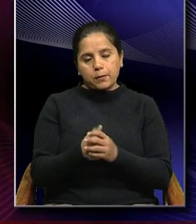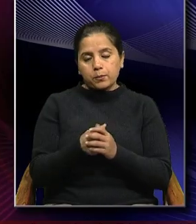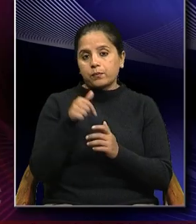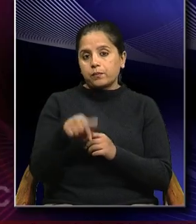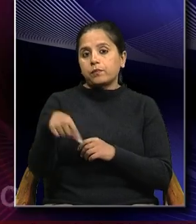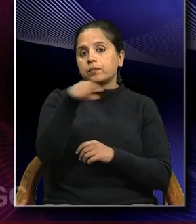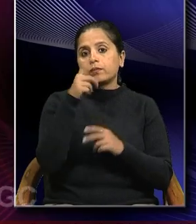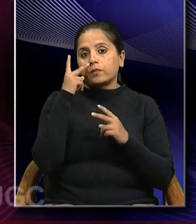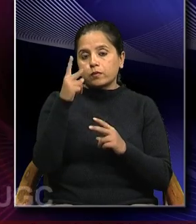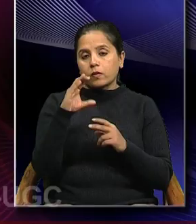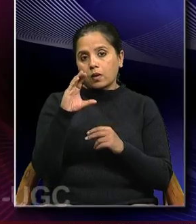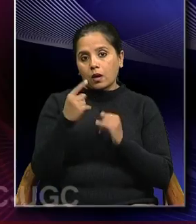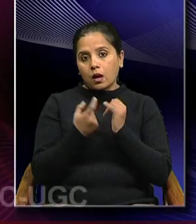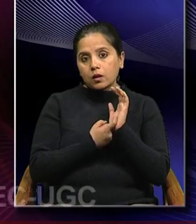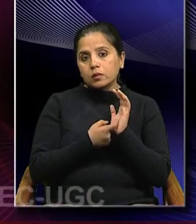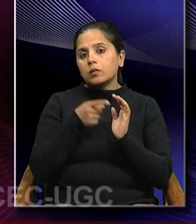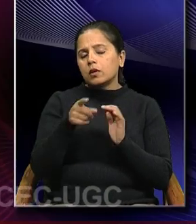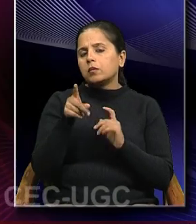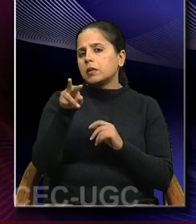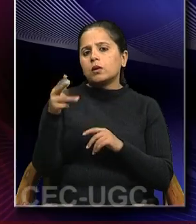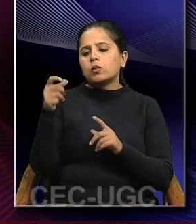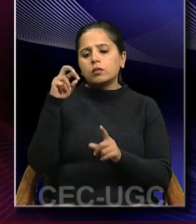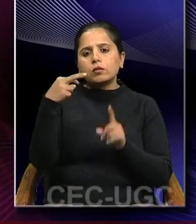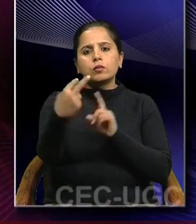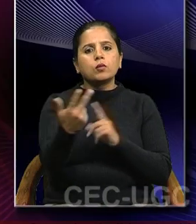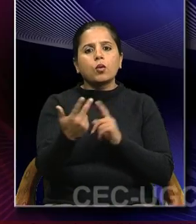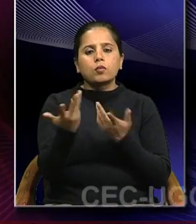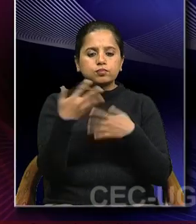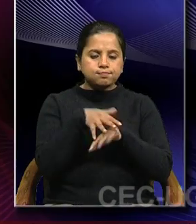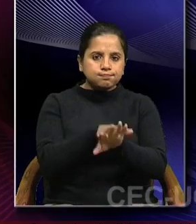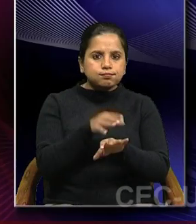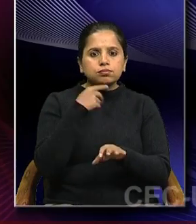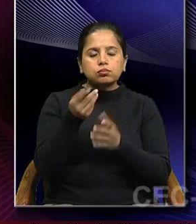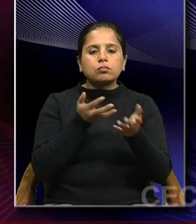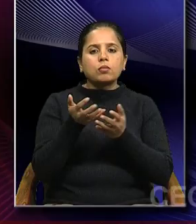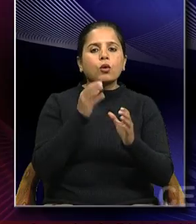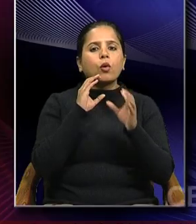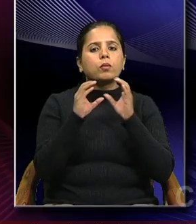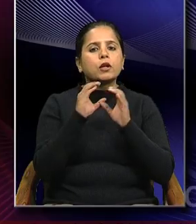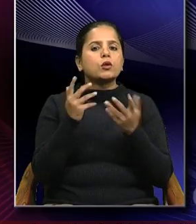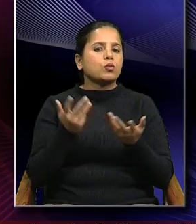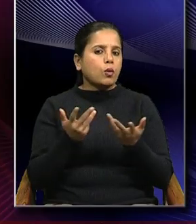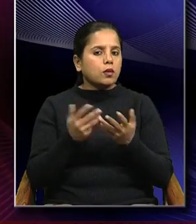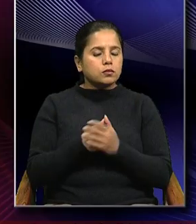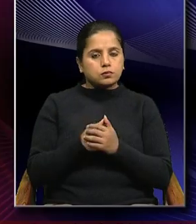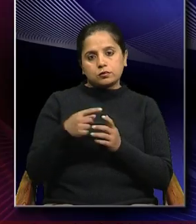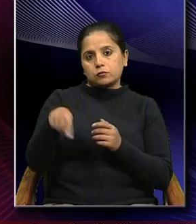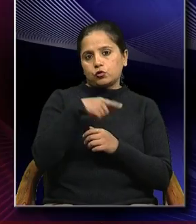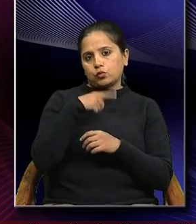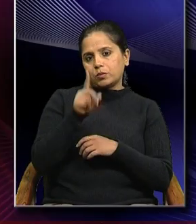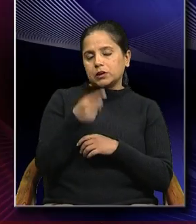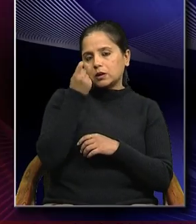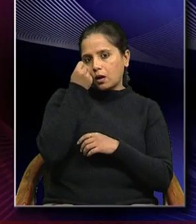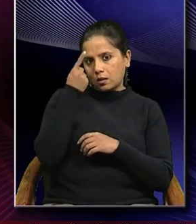we look at the customer's perspective, what is the customer's perspective to integrated marketing communication? So, we have to understand